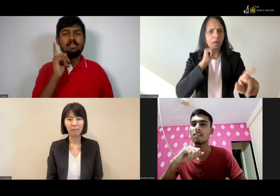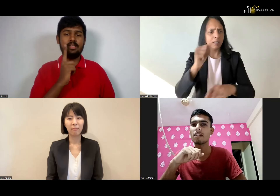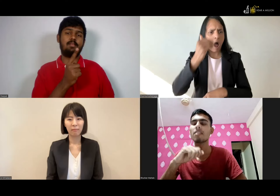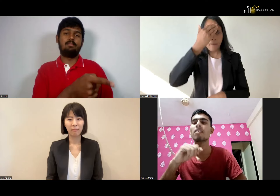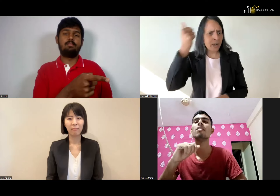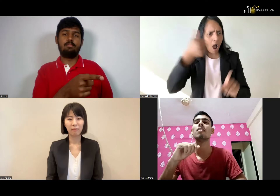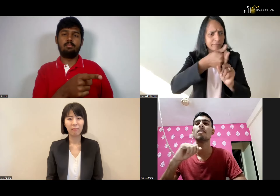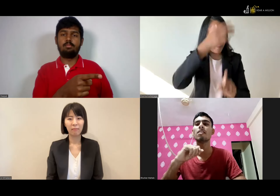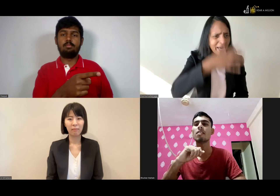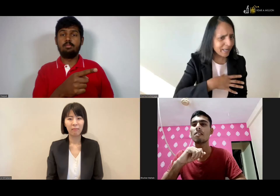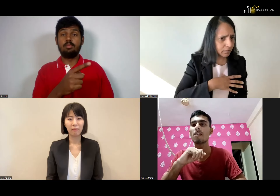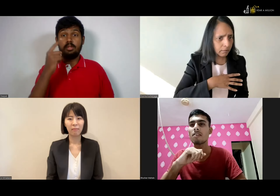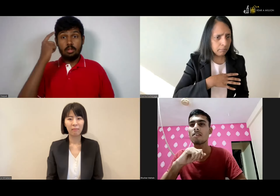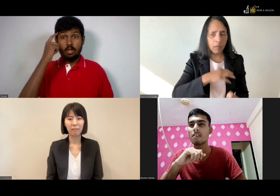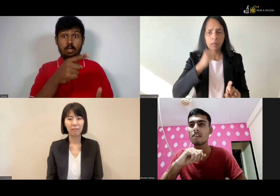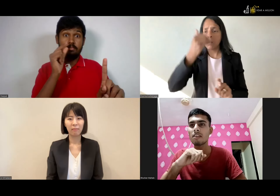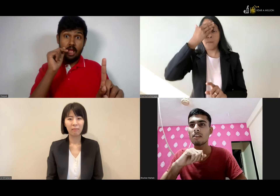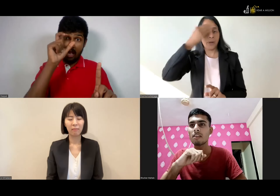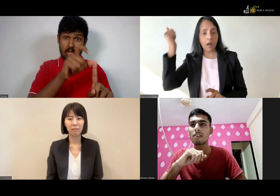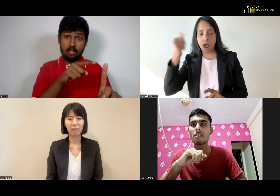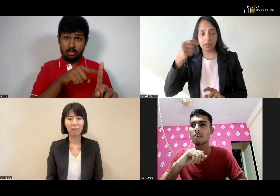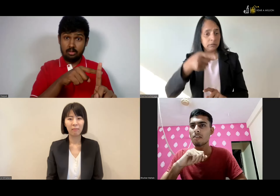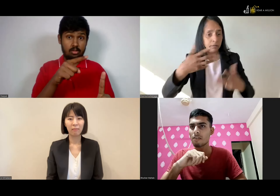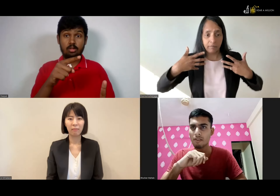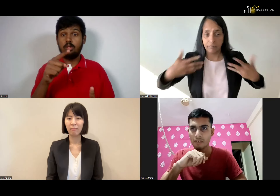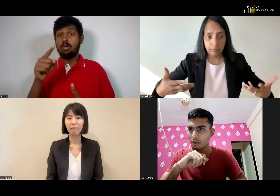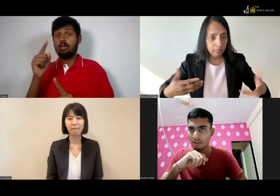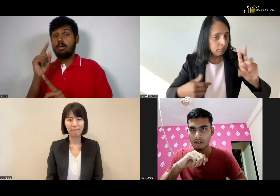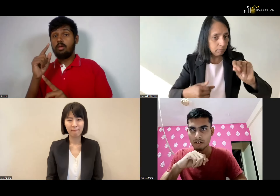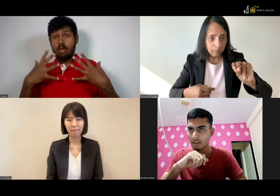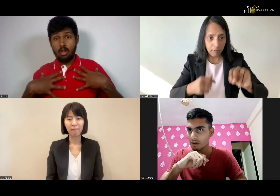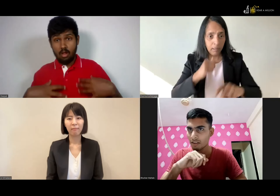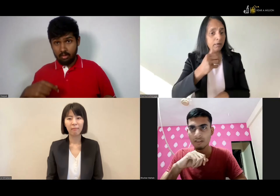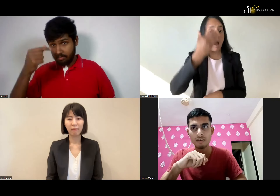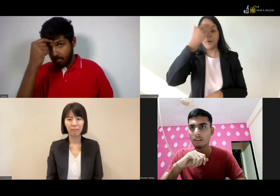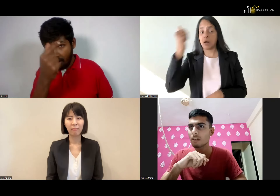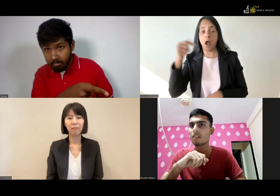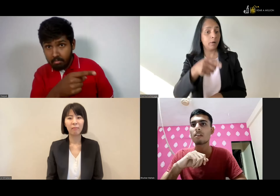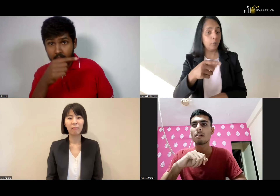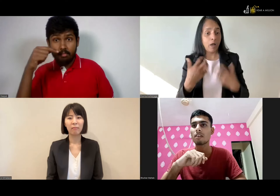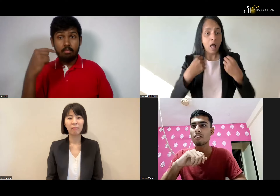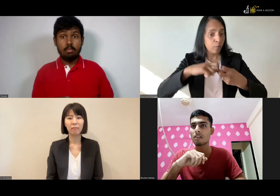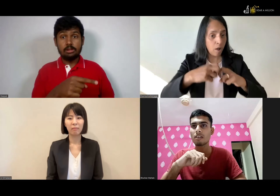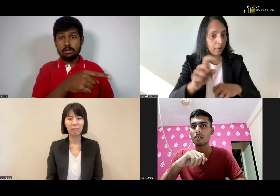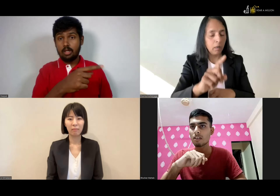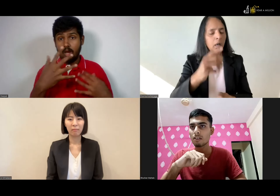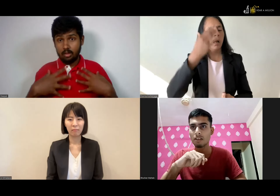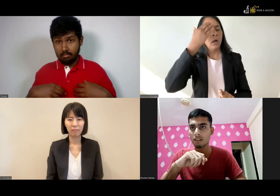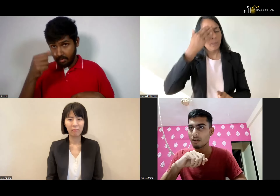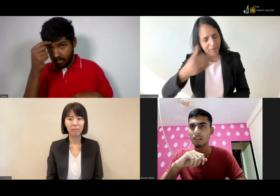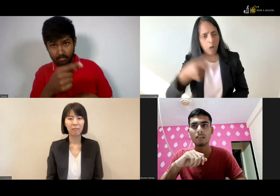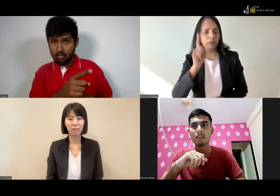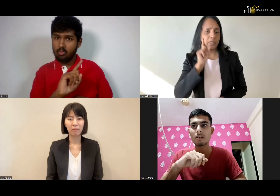not the equity, correct? The health equity for a deaf person. So we are thinking that both are male, both have the obese